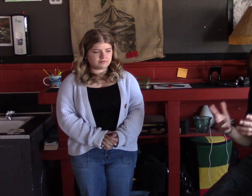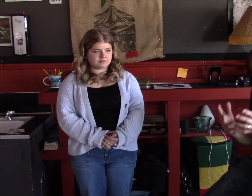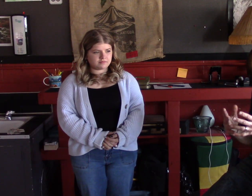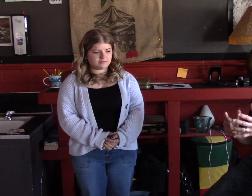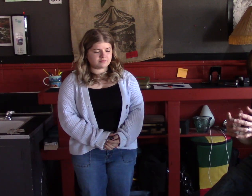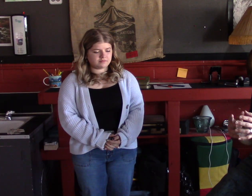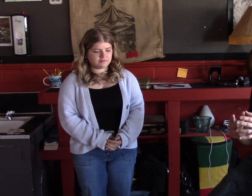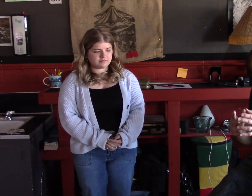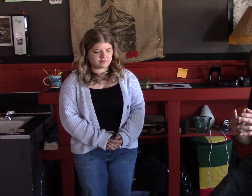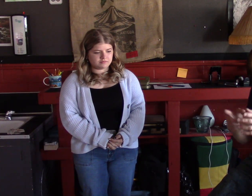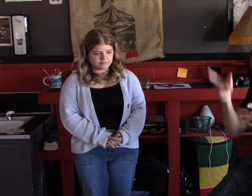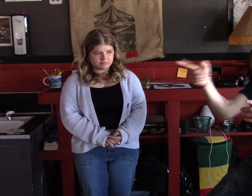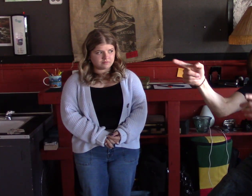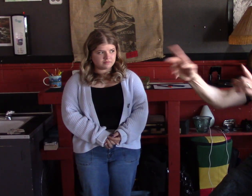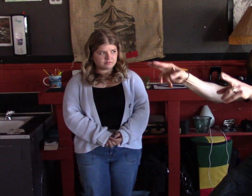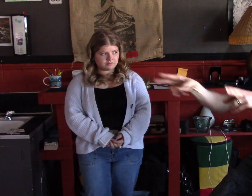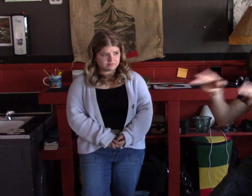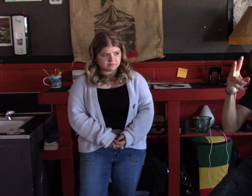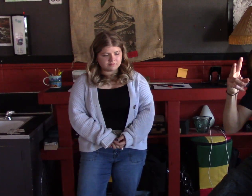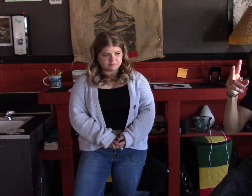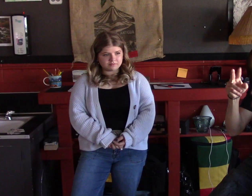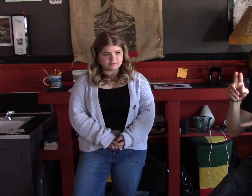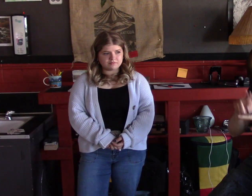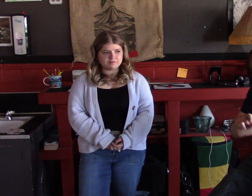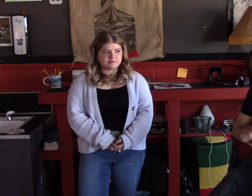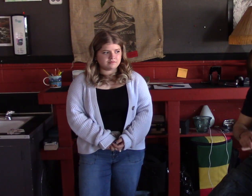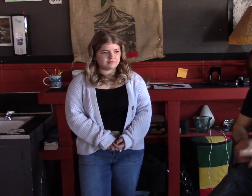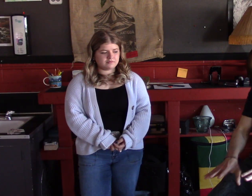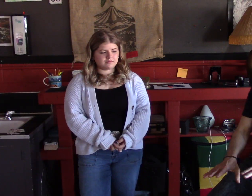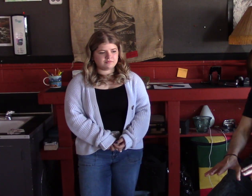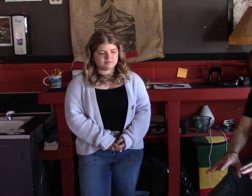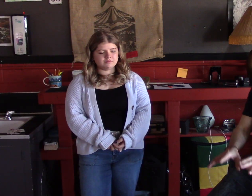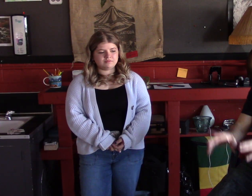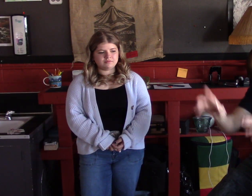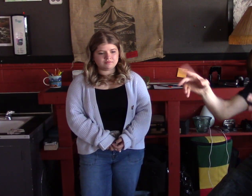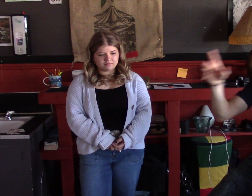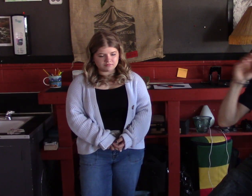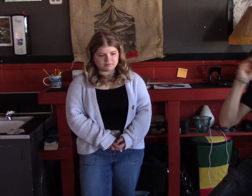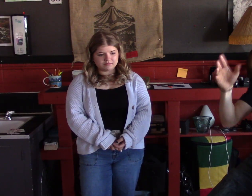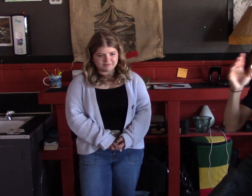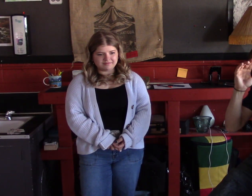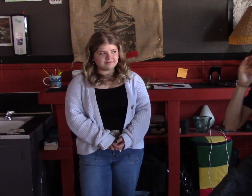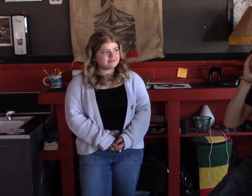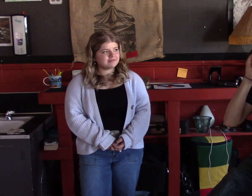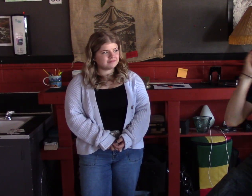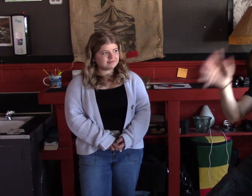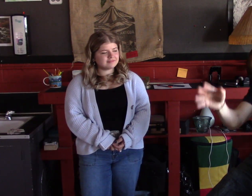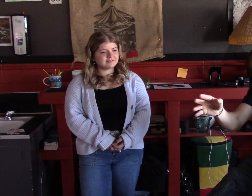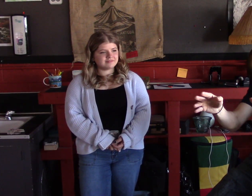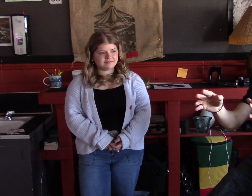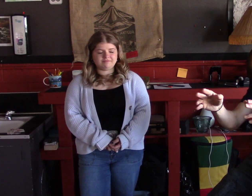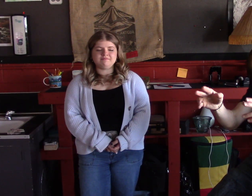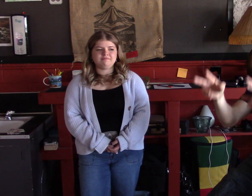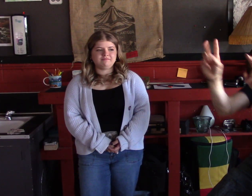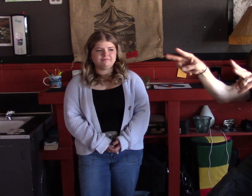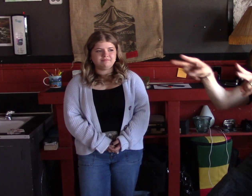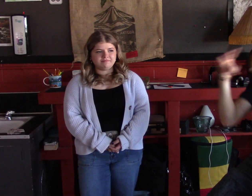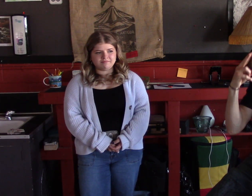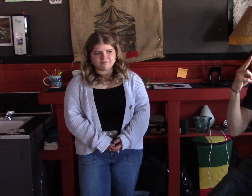talk to, when you're just you come here and just sit down, right? I could be on the other side of the gym, and if I do that to a